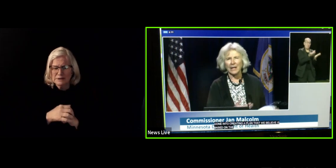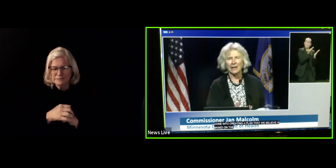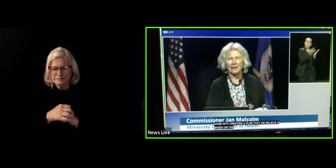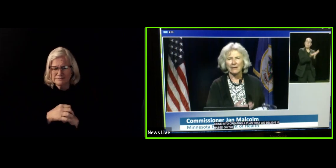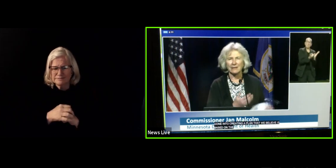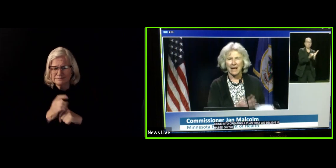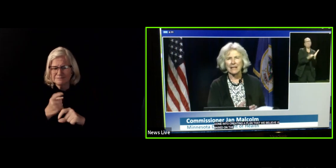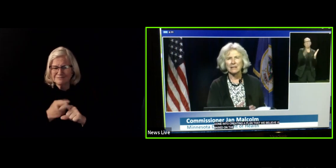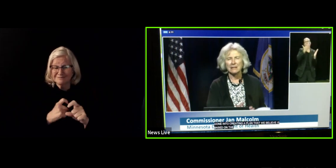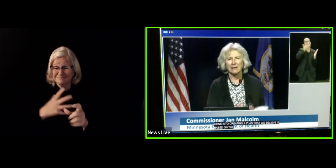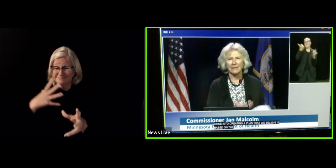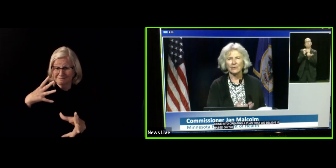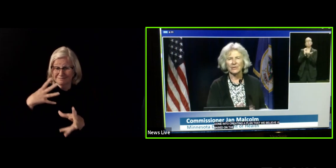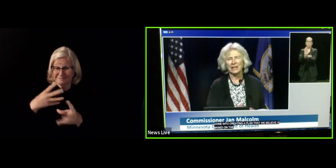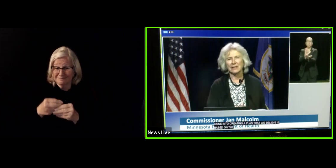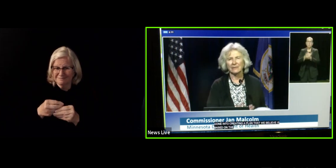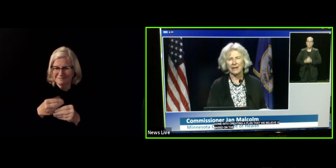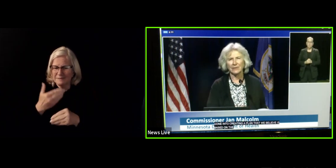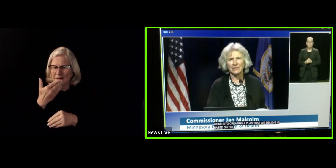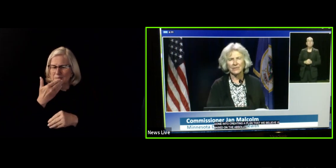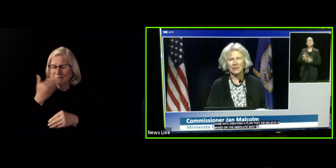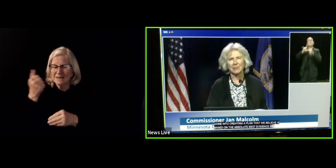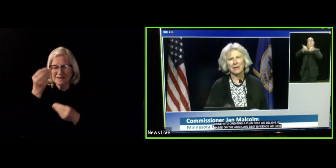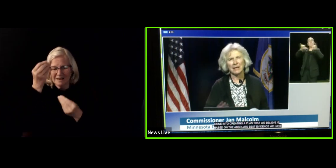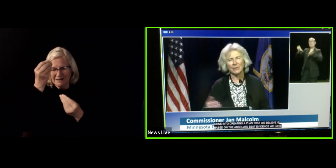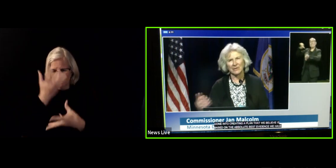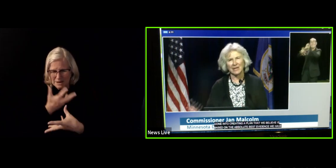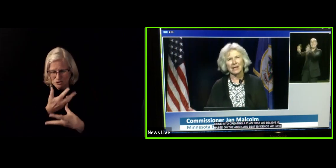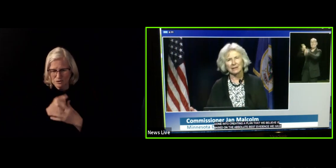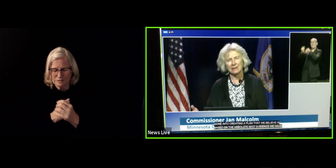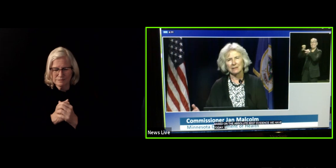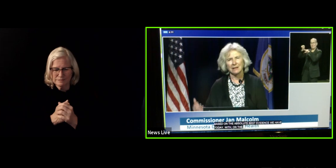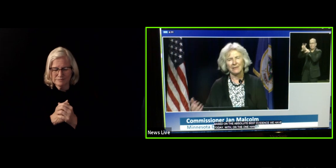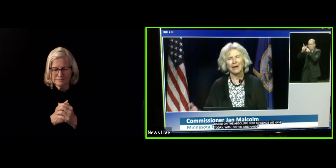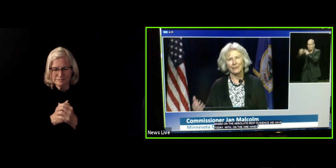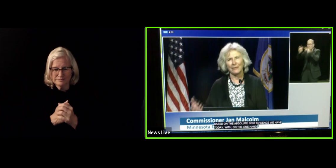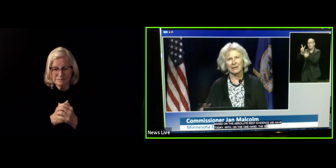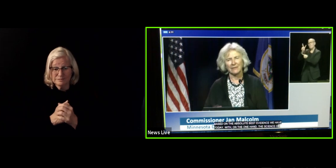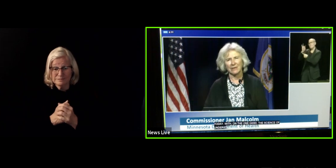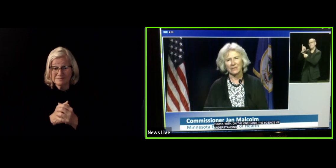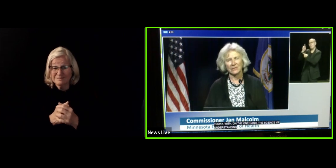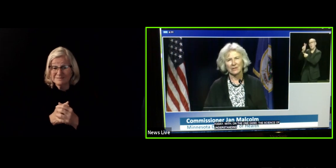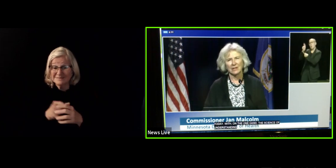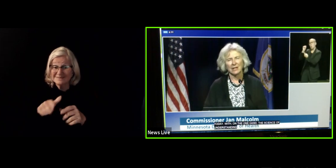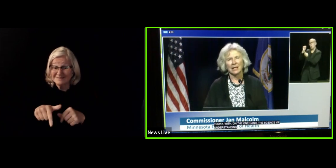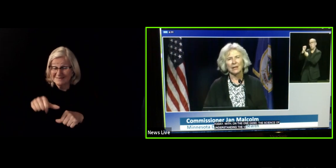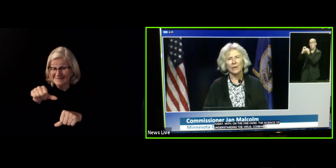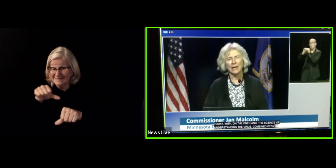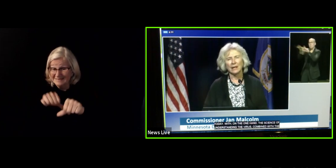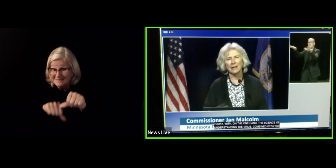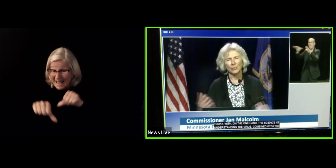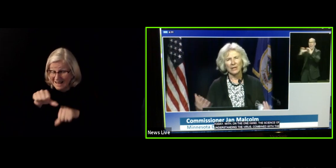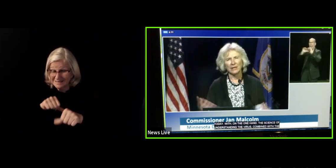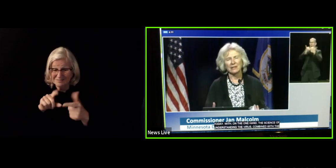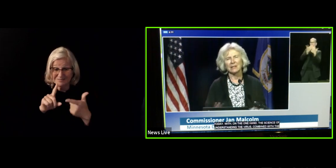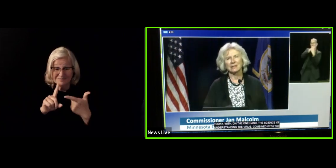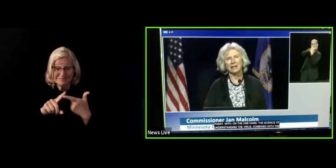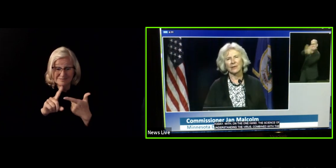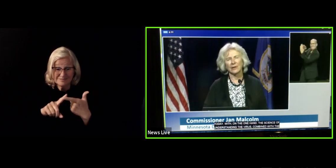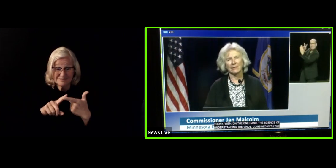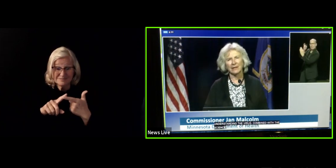one hand, the science of understanding the virus combined with the science of how to fight the virus in a way, and putting these